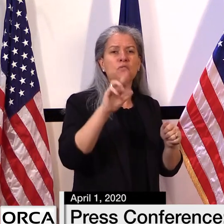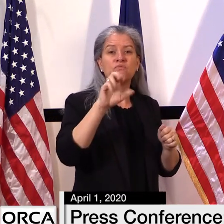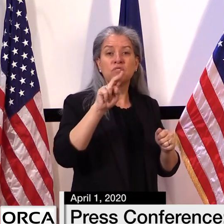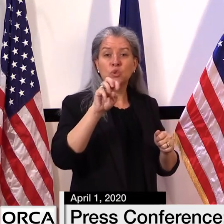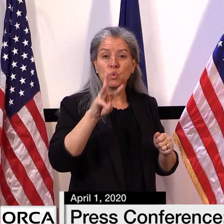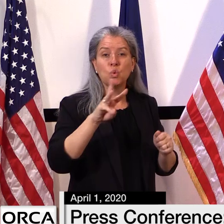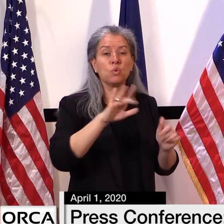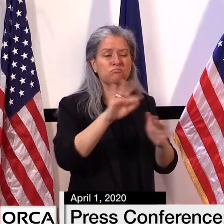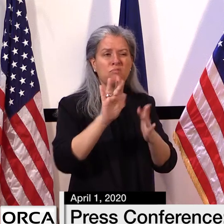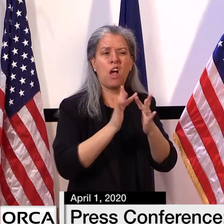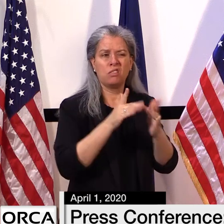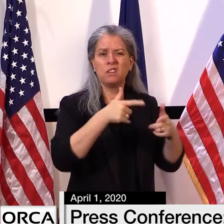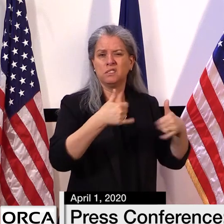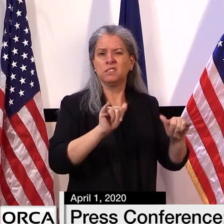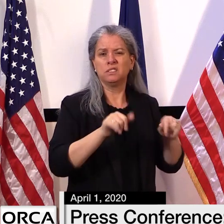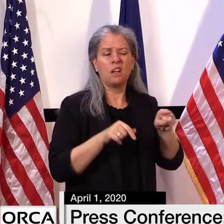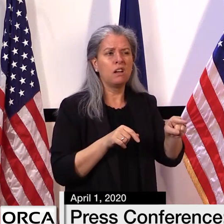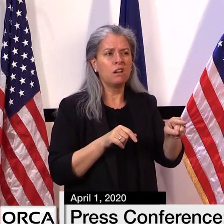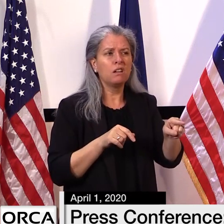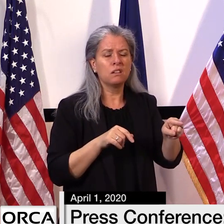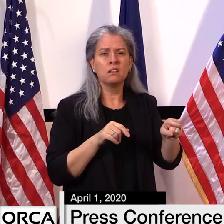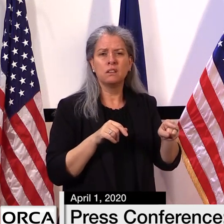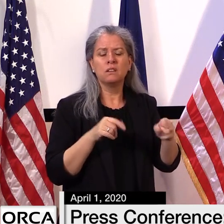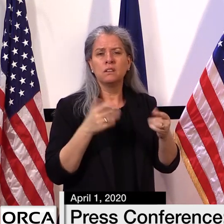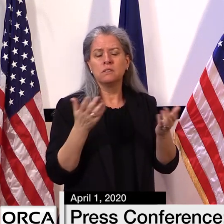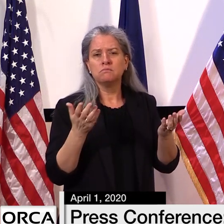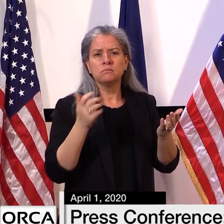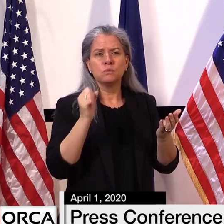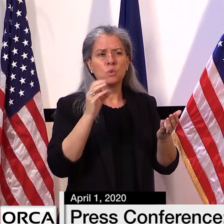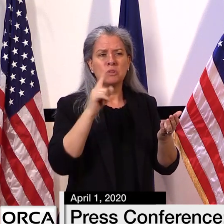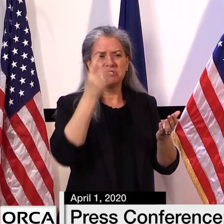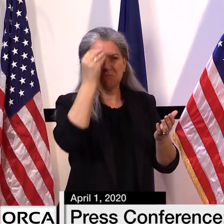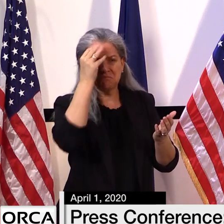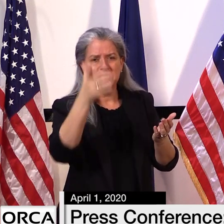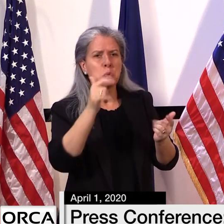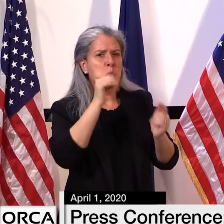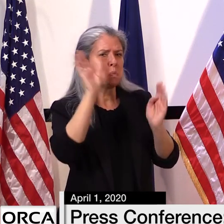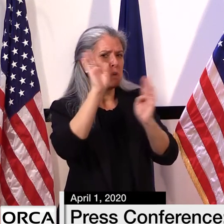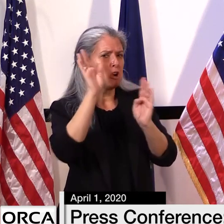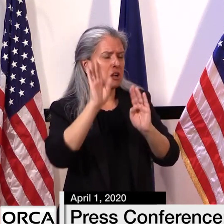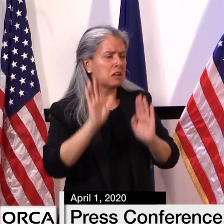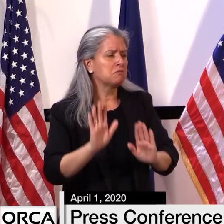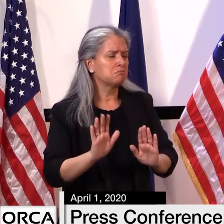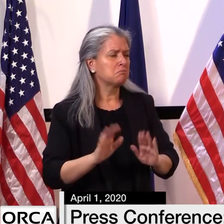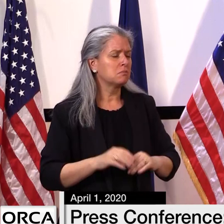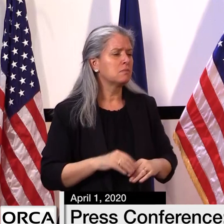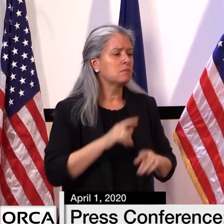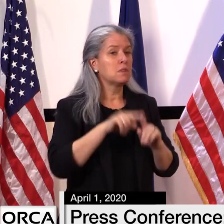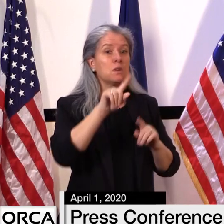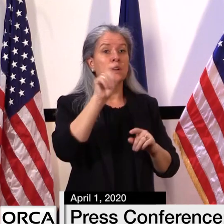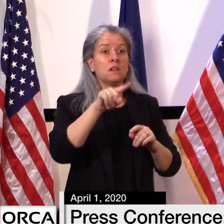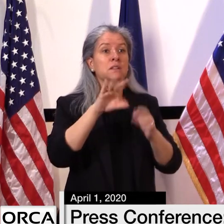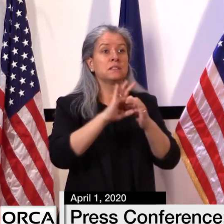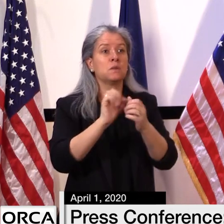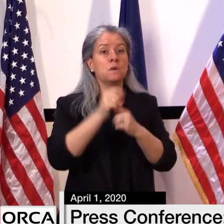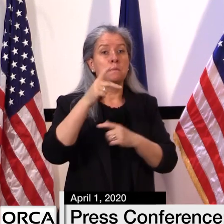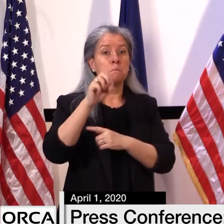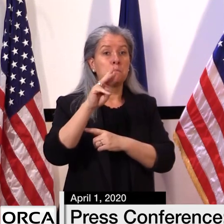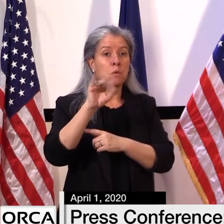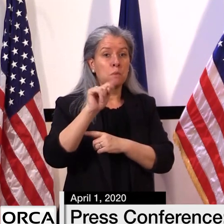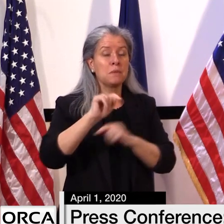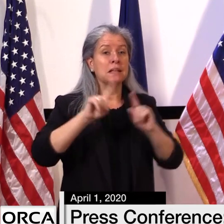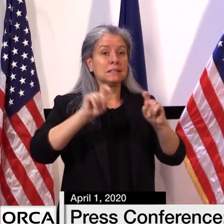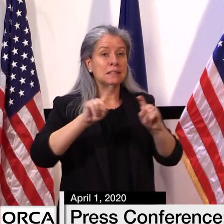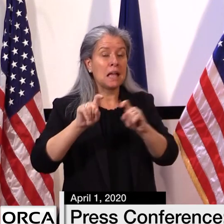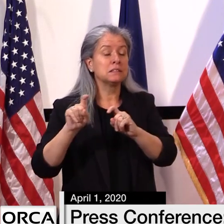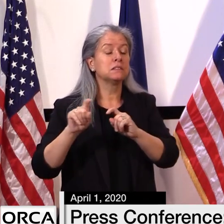you'd like to or renew your license if you can. But we'll get back to you on the